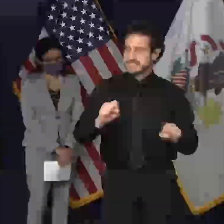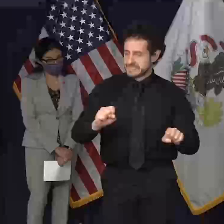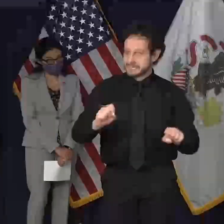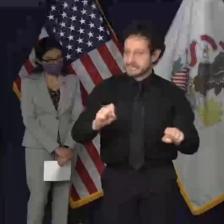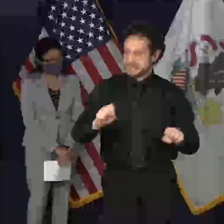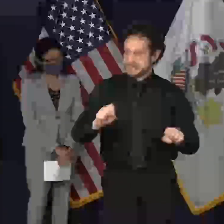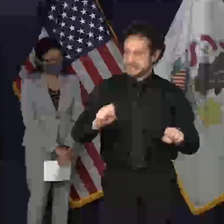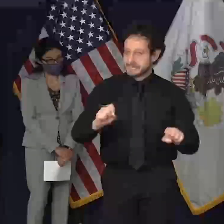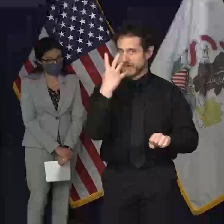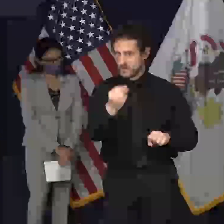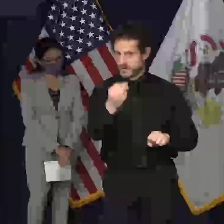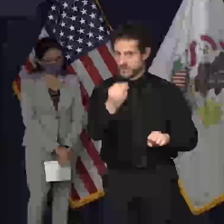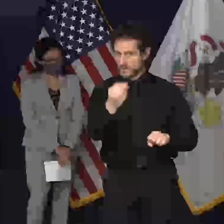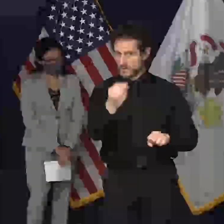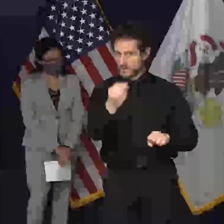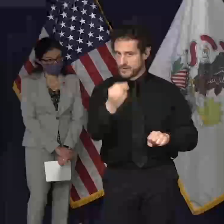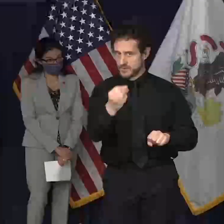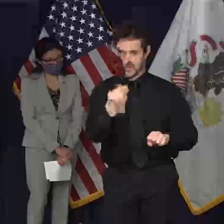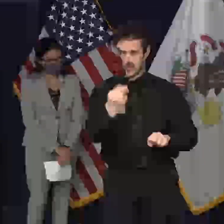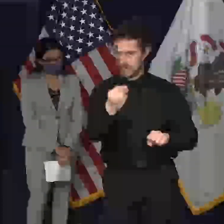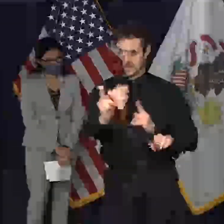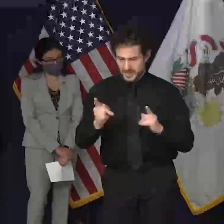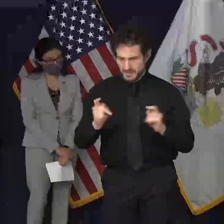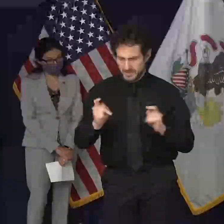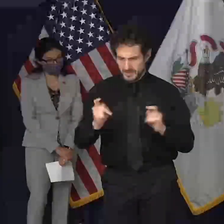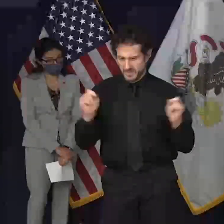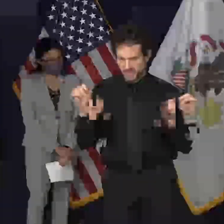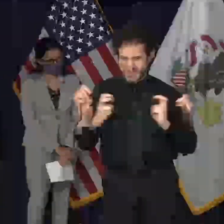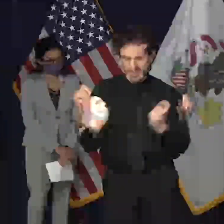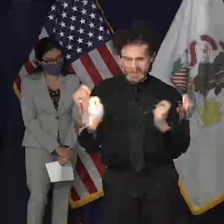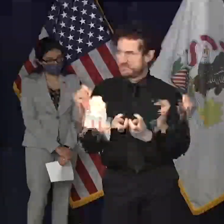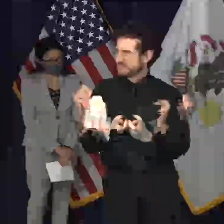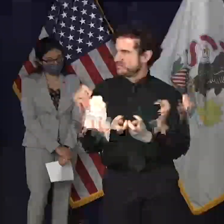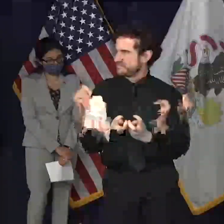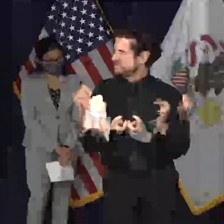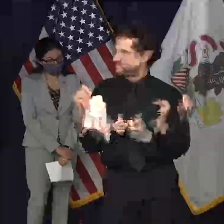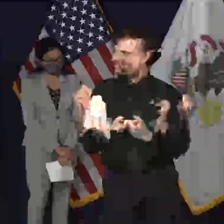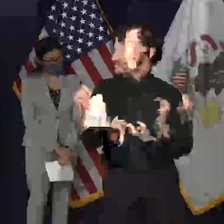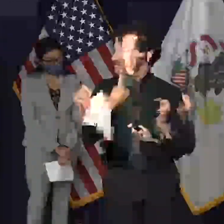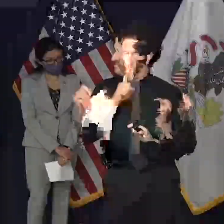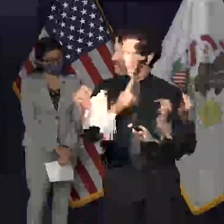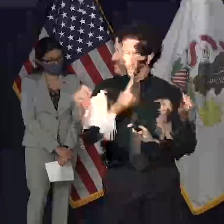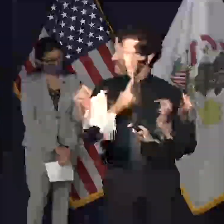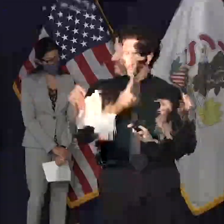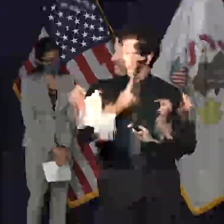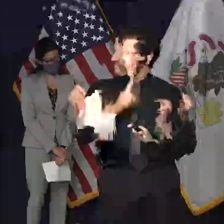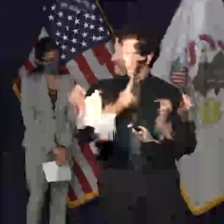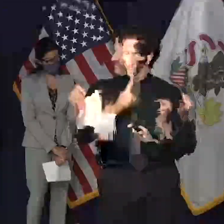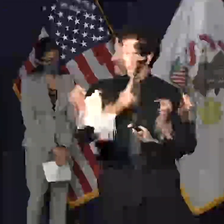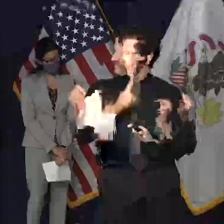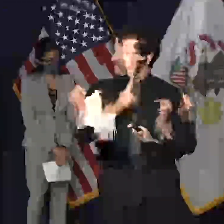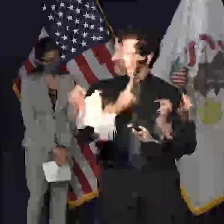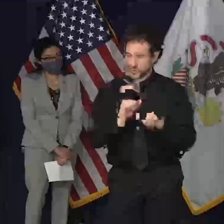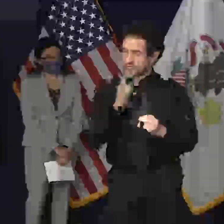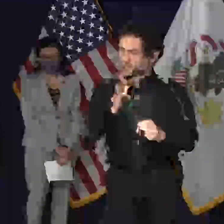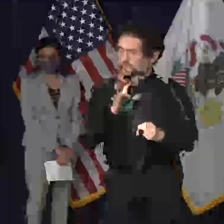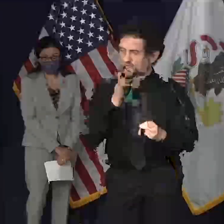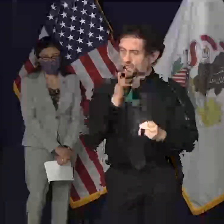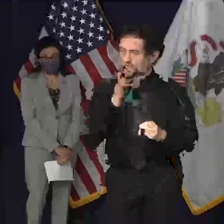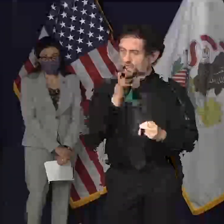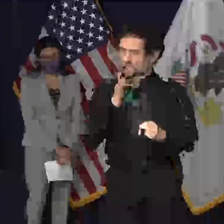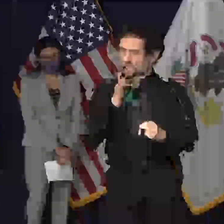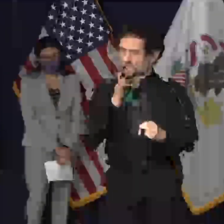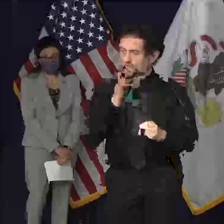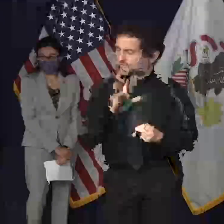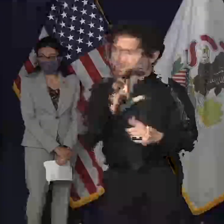boat. So we do want enforcement to take place, and we'll certainly be working with law enforcement as they ask us for